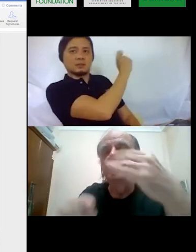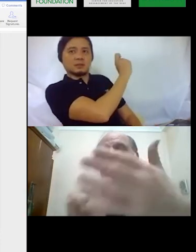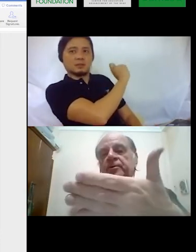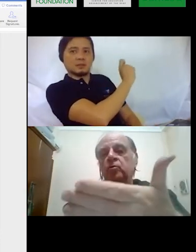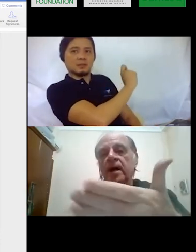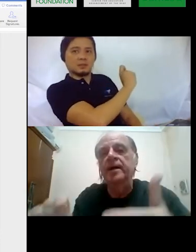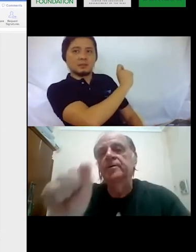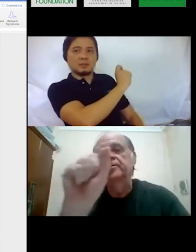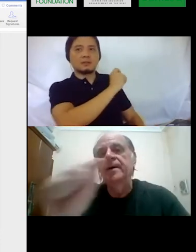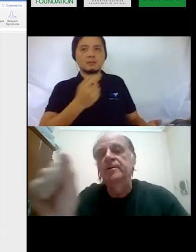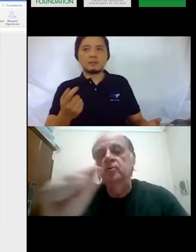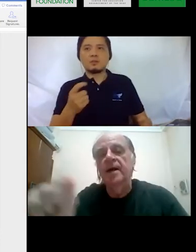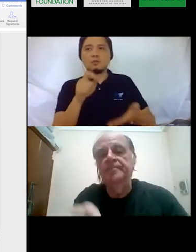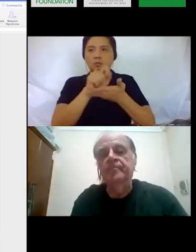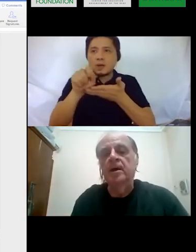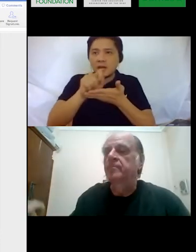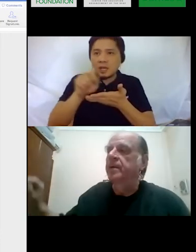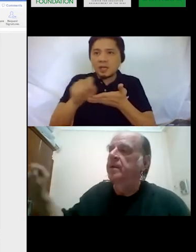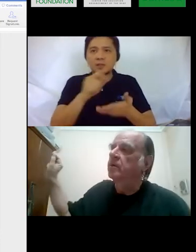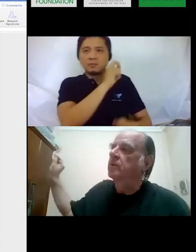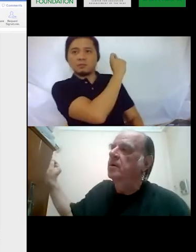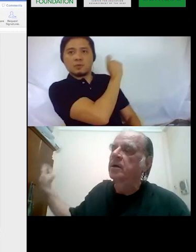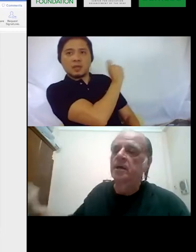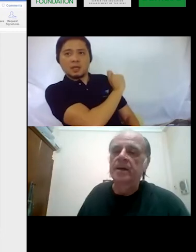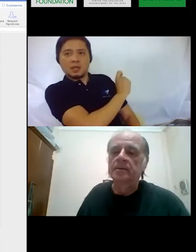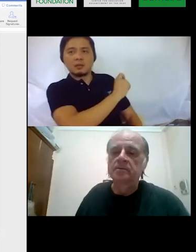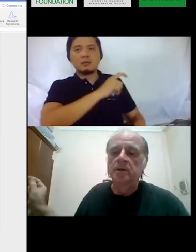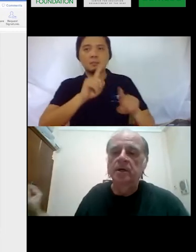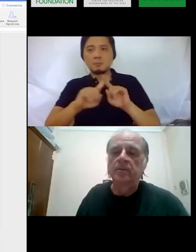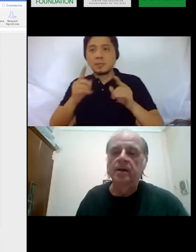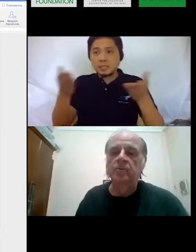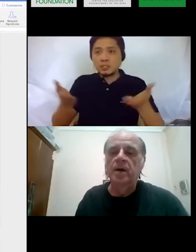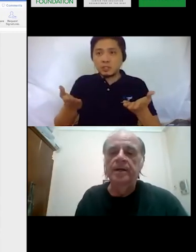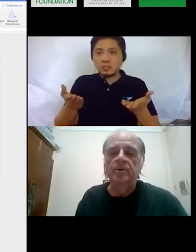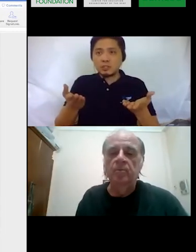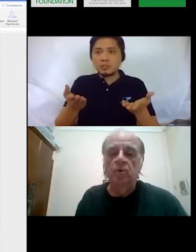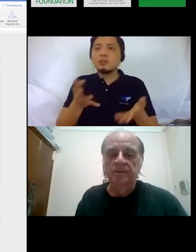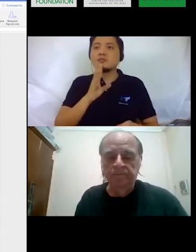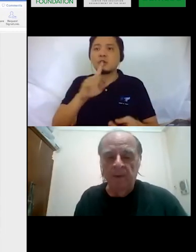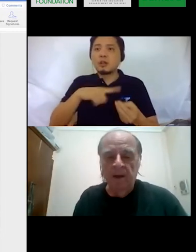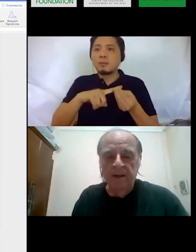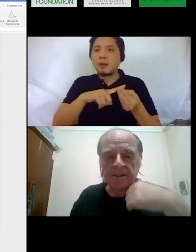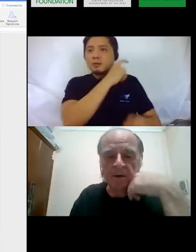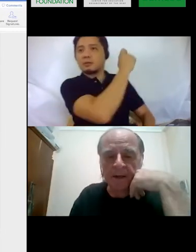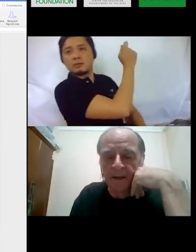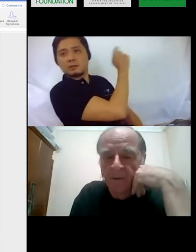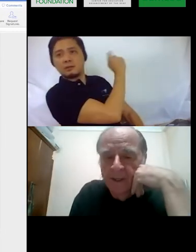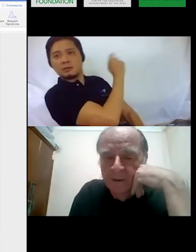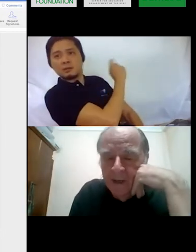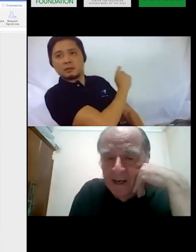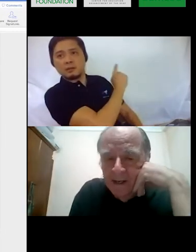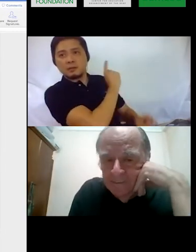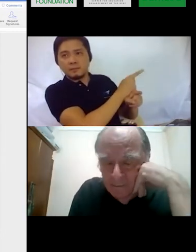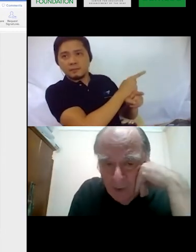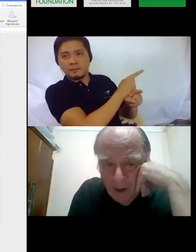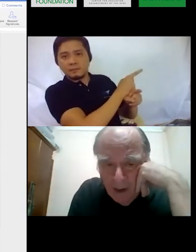Yeah, so you might do write or you might do write. But here we're talking about turning around and writing on the board. So I think we need